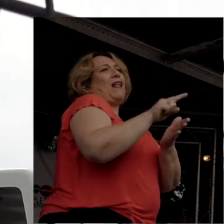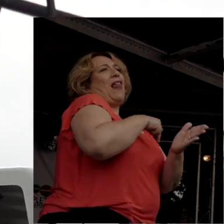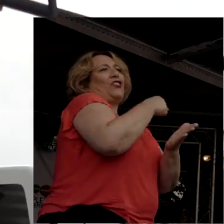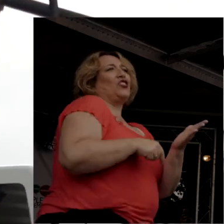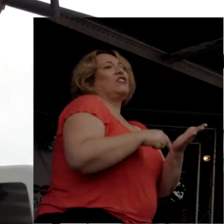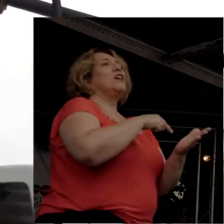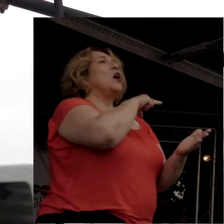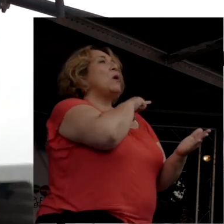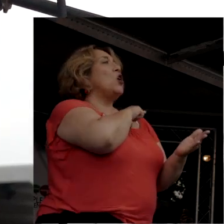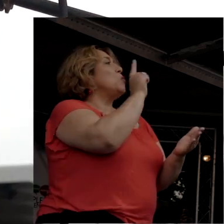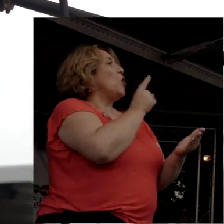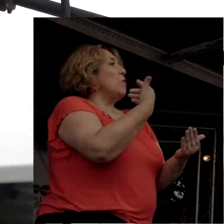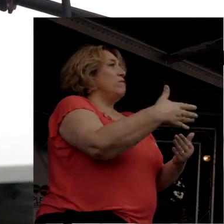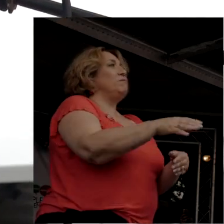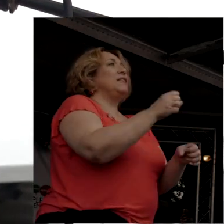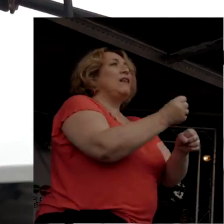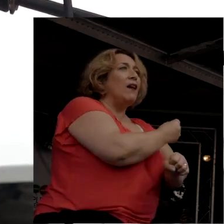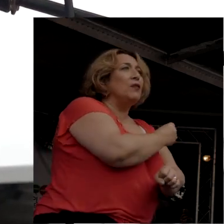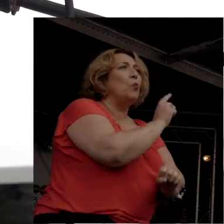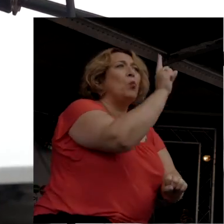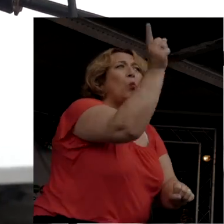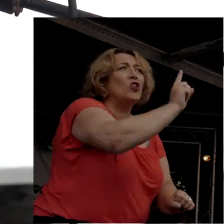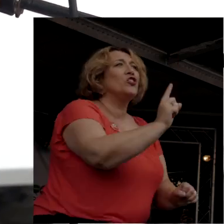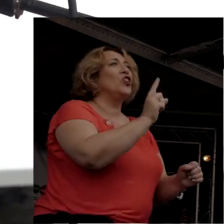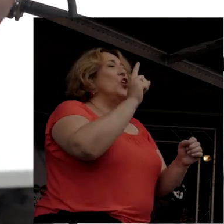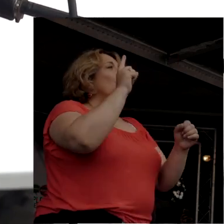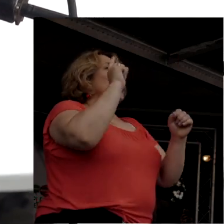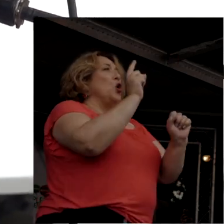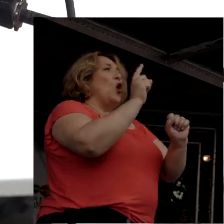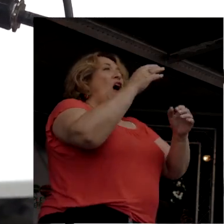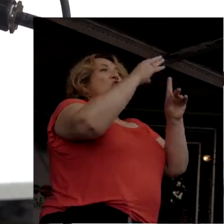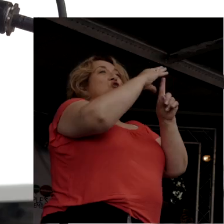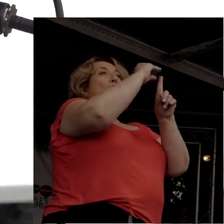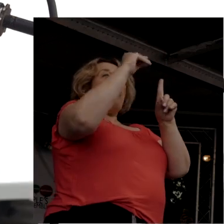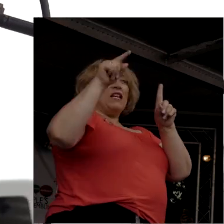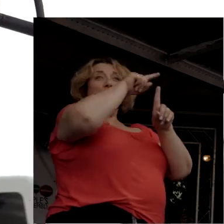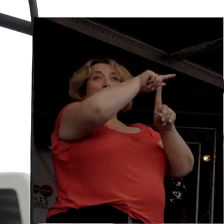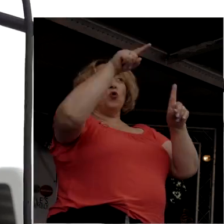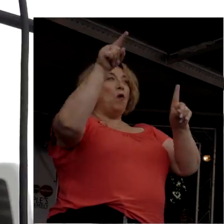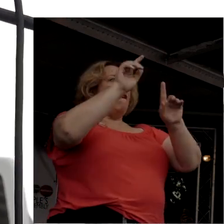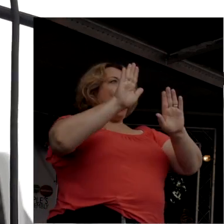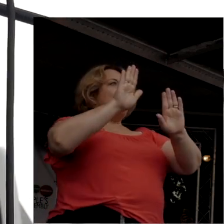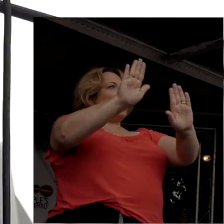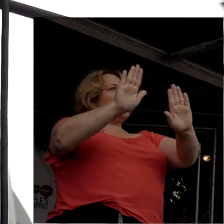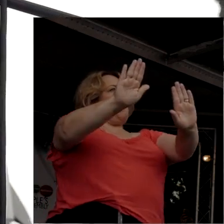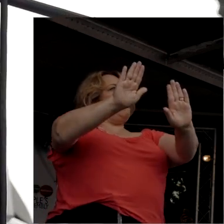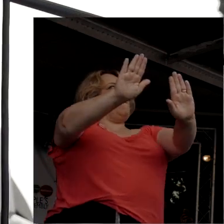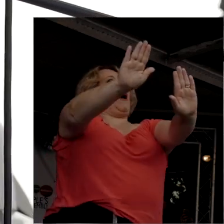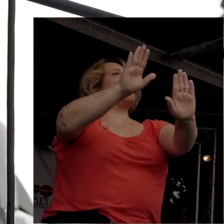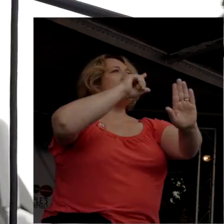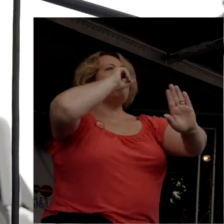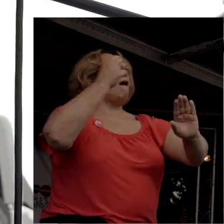election. Because what you've done, you've pushed back the Tories from implementing the